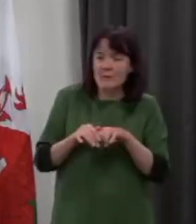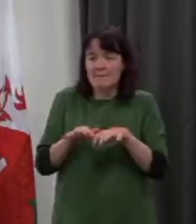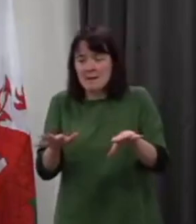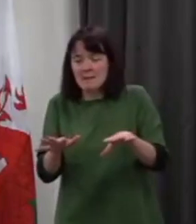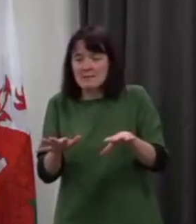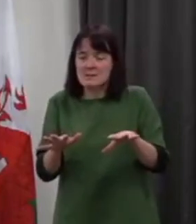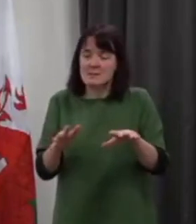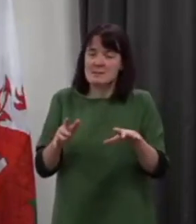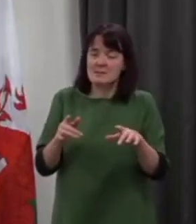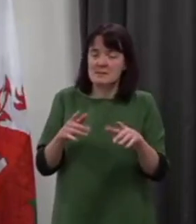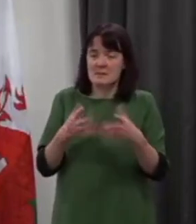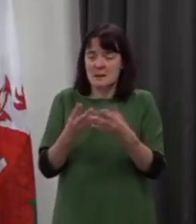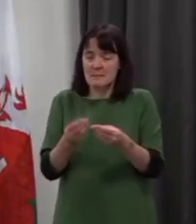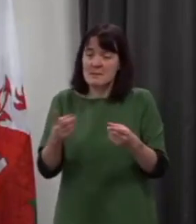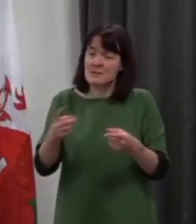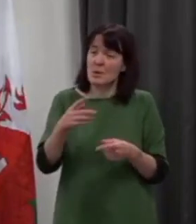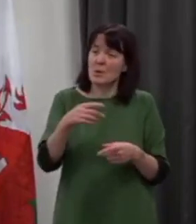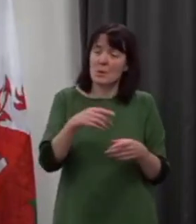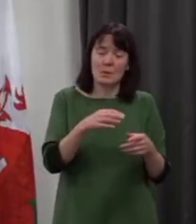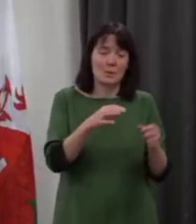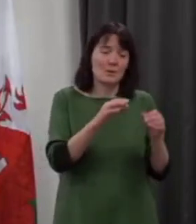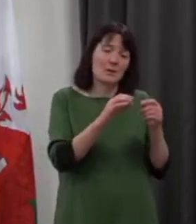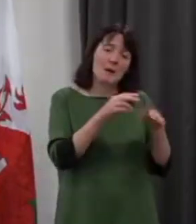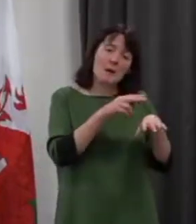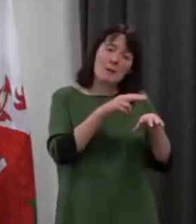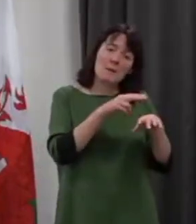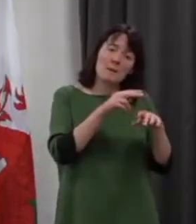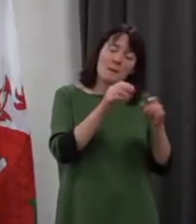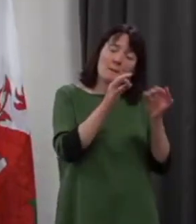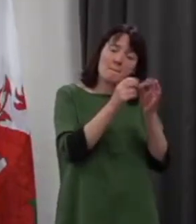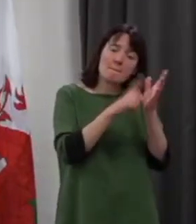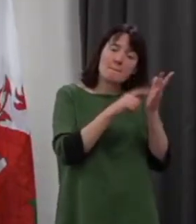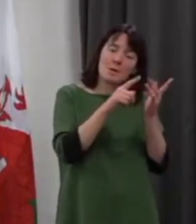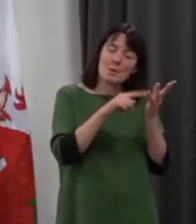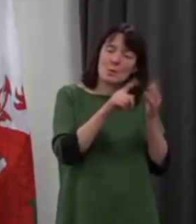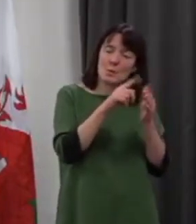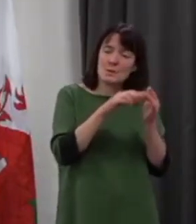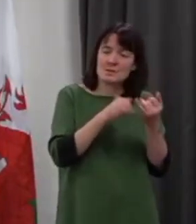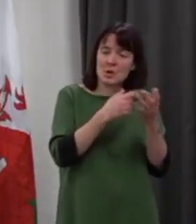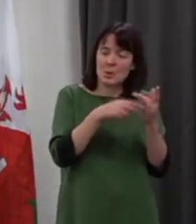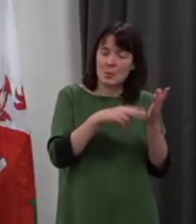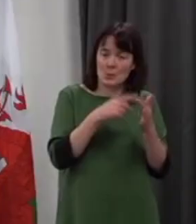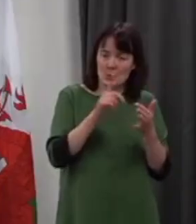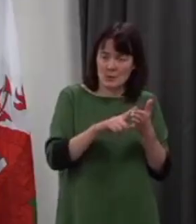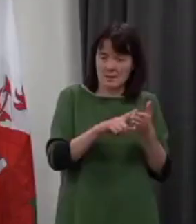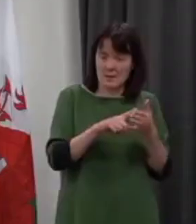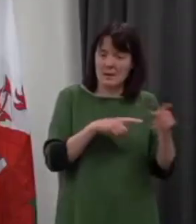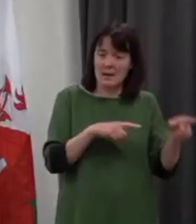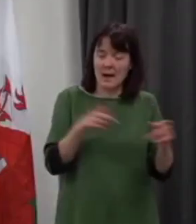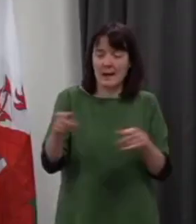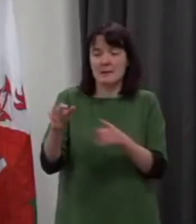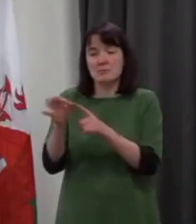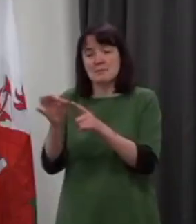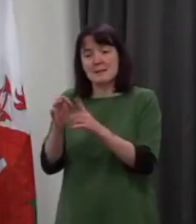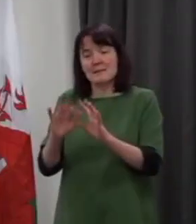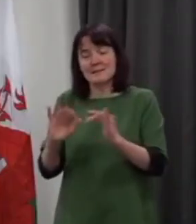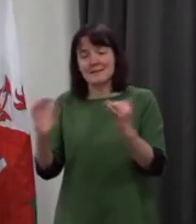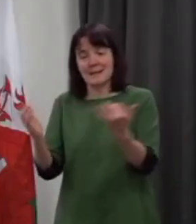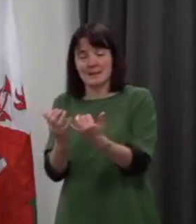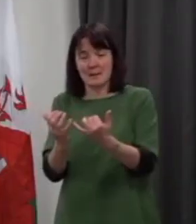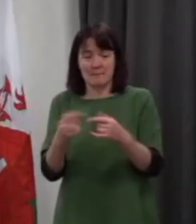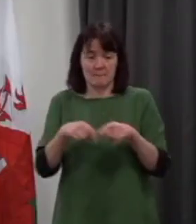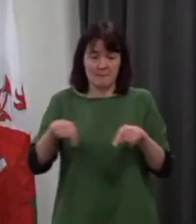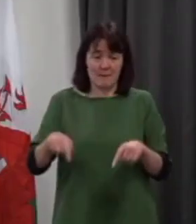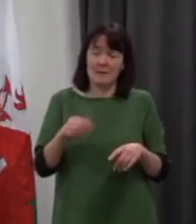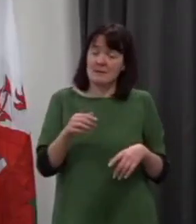the Principality Stadium being two very obvious examples of they're directly involved in the way that they've made their assets available to the health